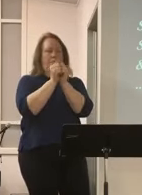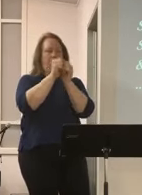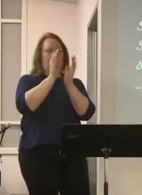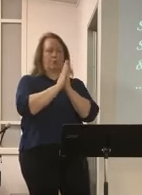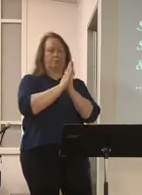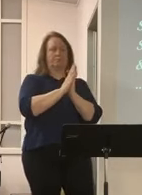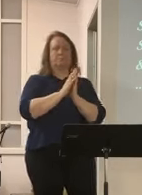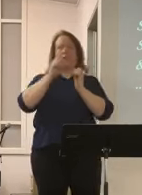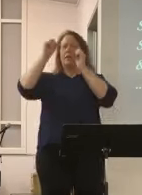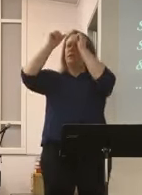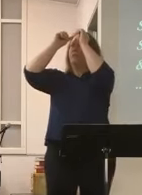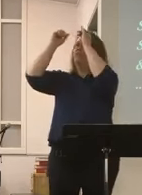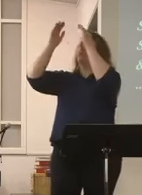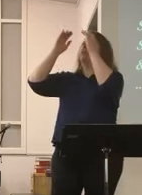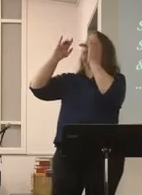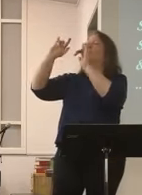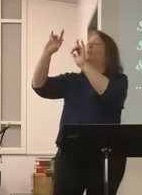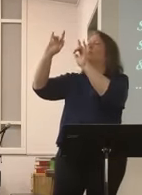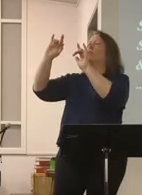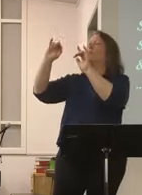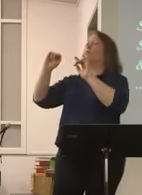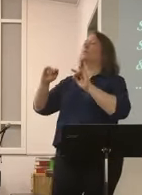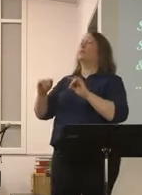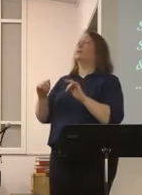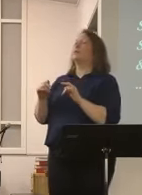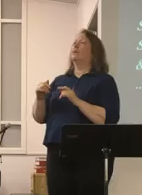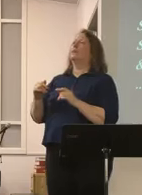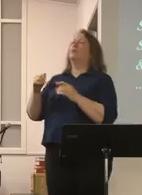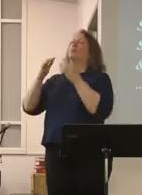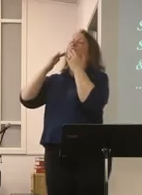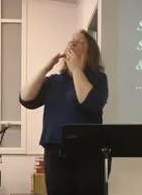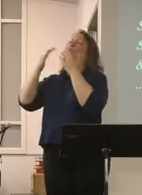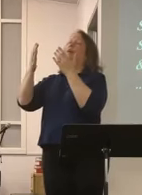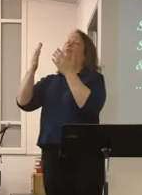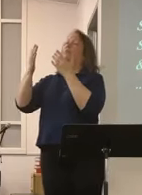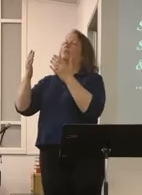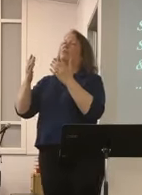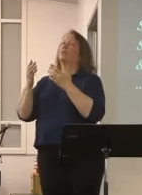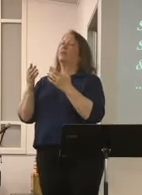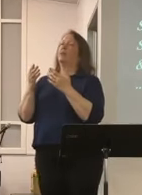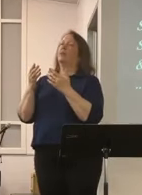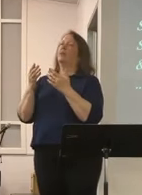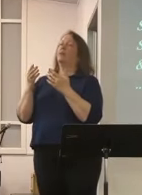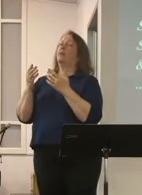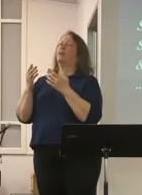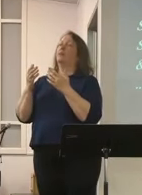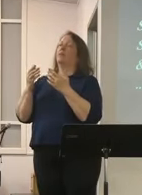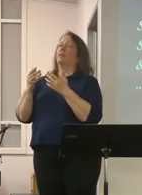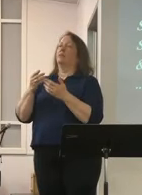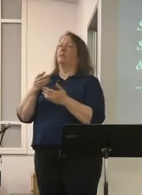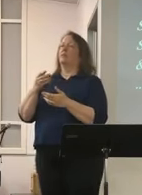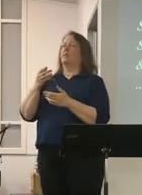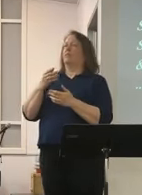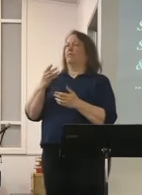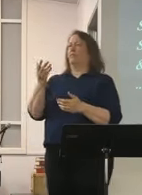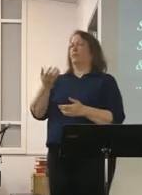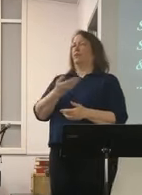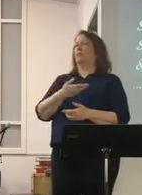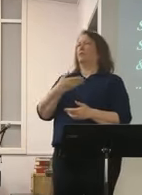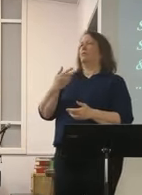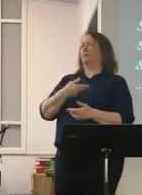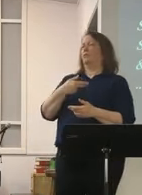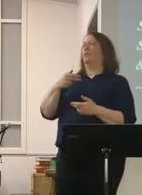pray. Heavenly Father, we just love you. I am so thankful that those of us who are followers